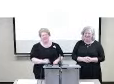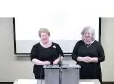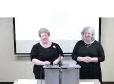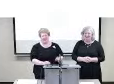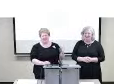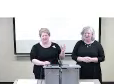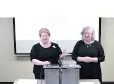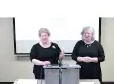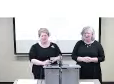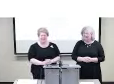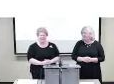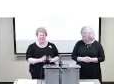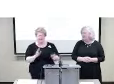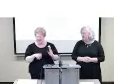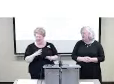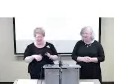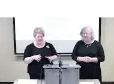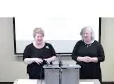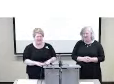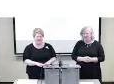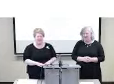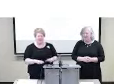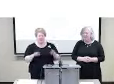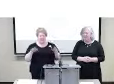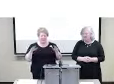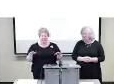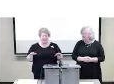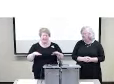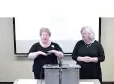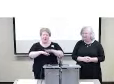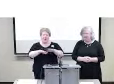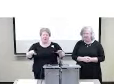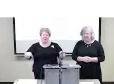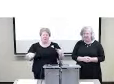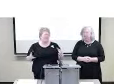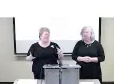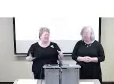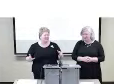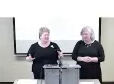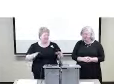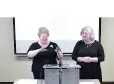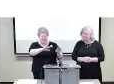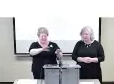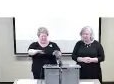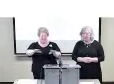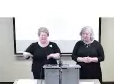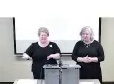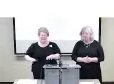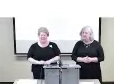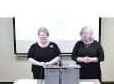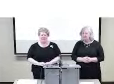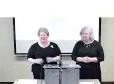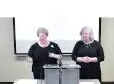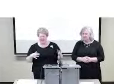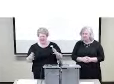some tidying up like dr walter was saying tidy up that backpack your study space space at home or wherever your site space is is nice